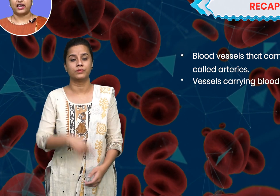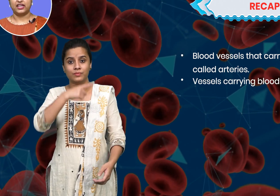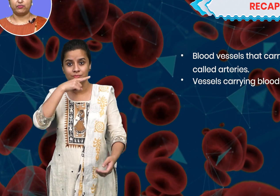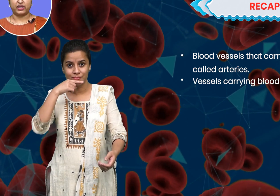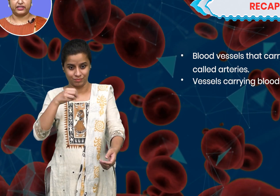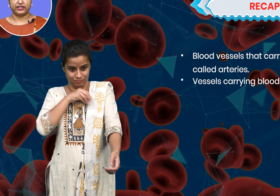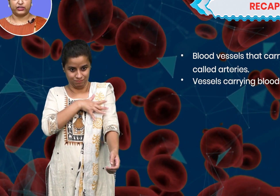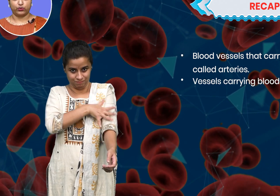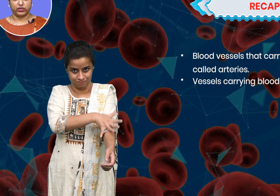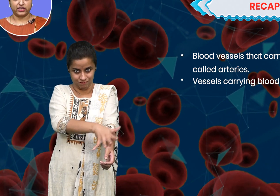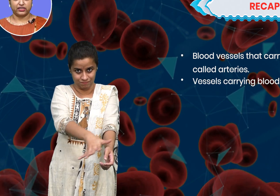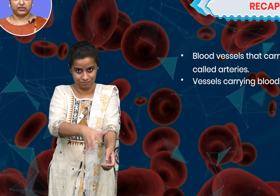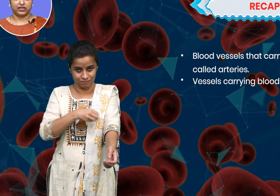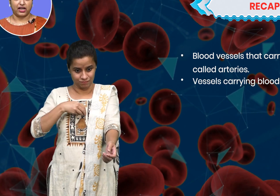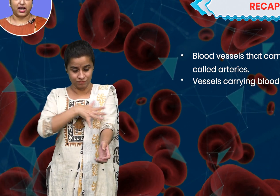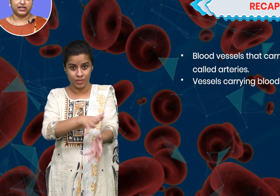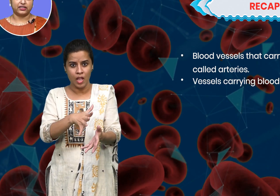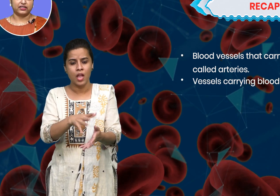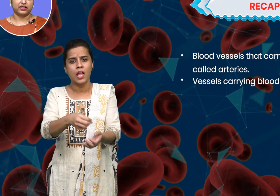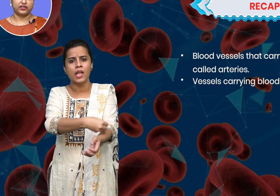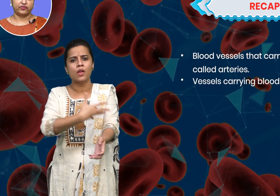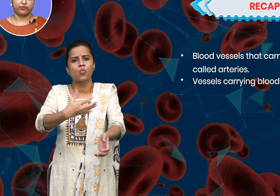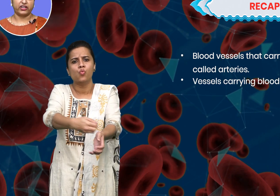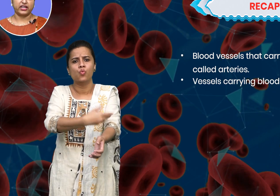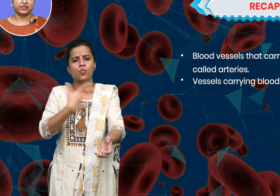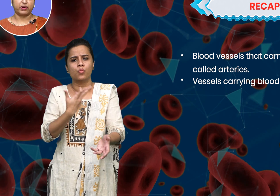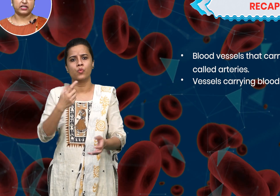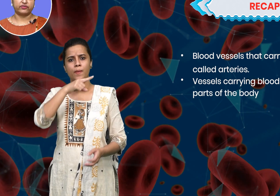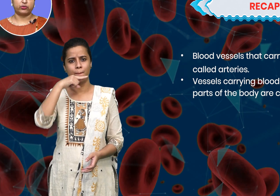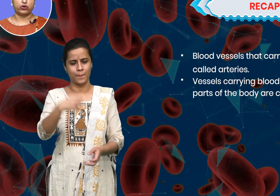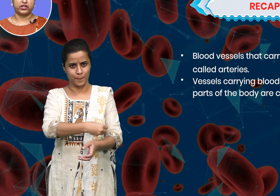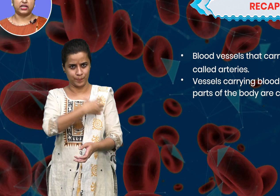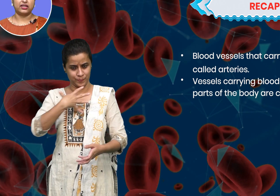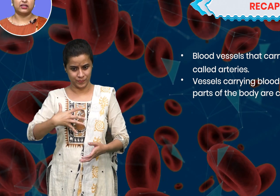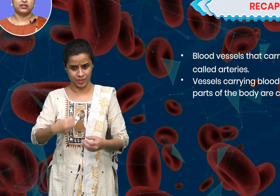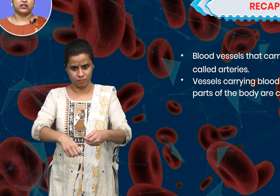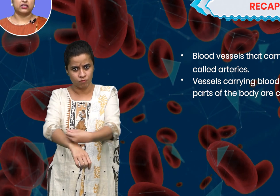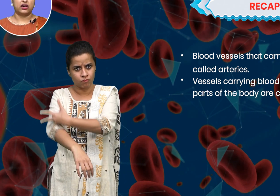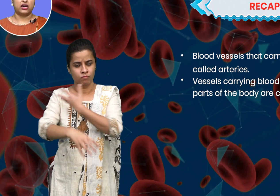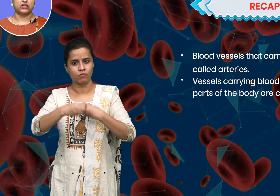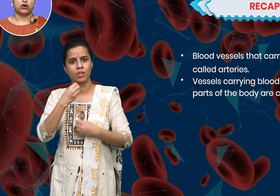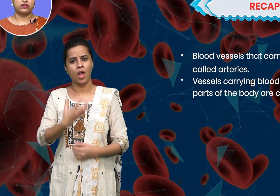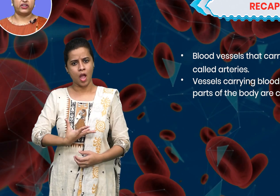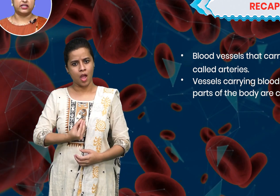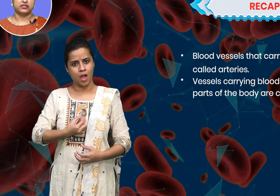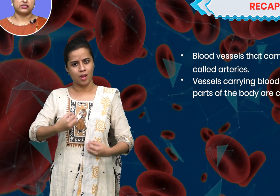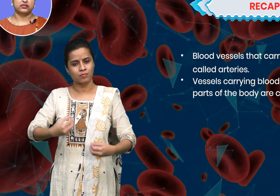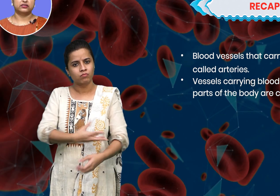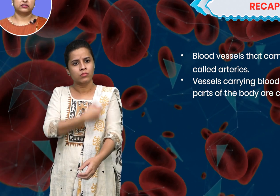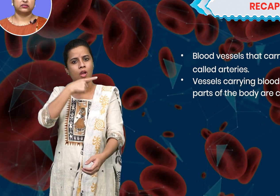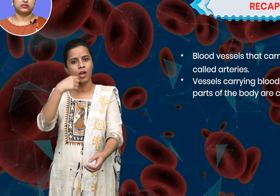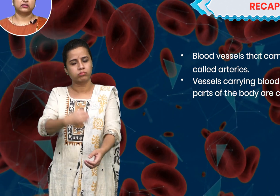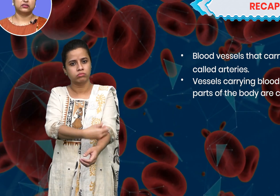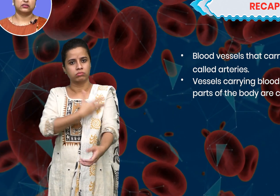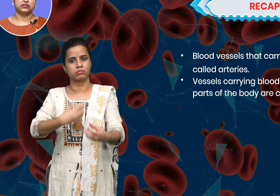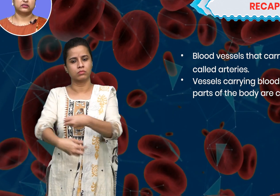Vessels carrying blood toward the heart from various parts of the body are called veins.